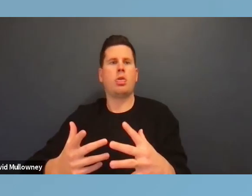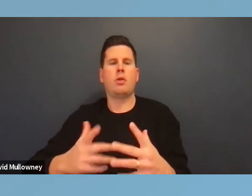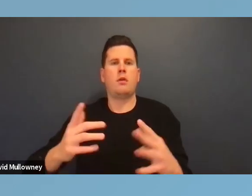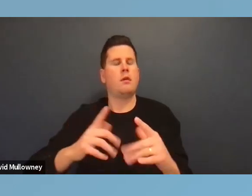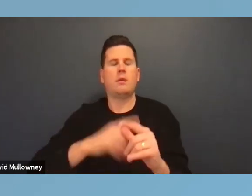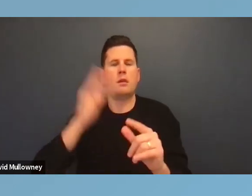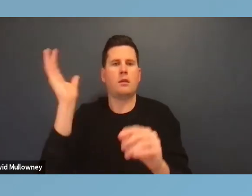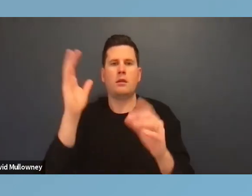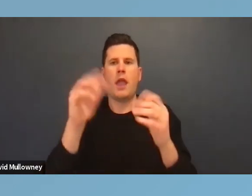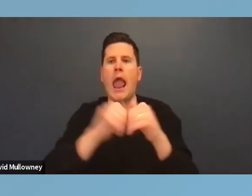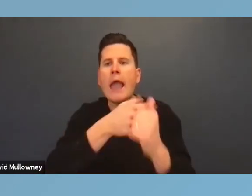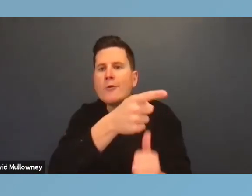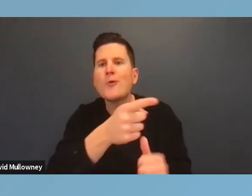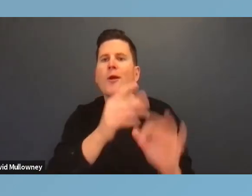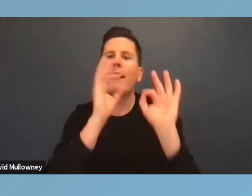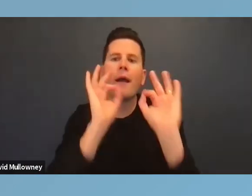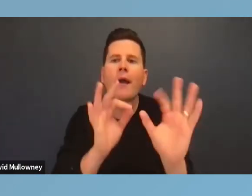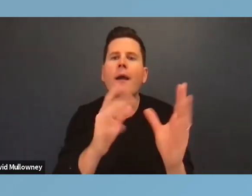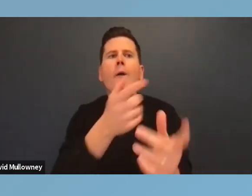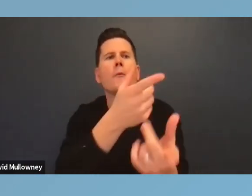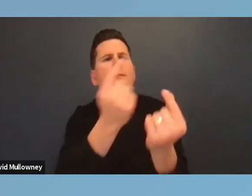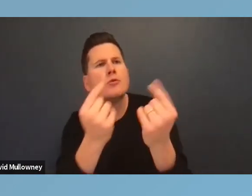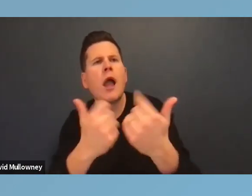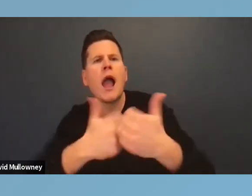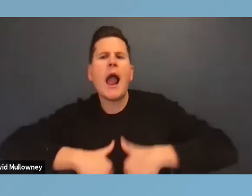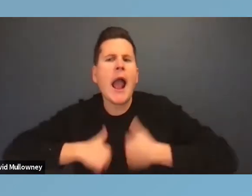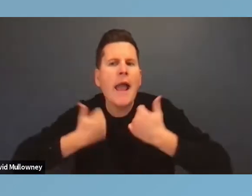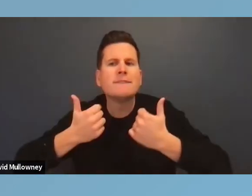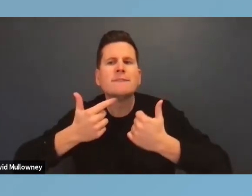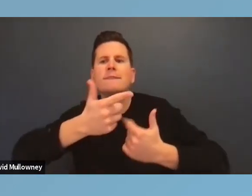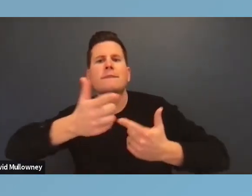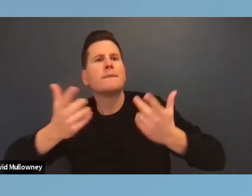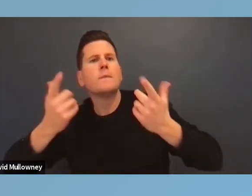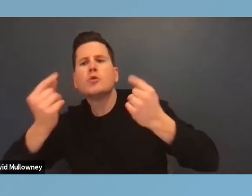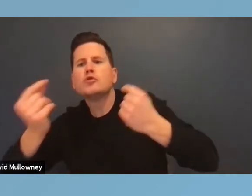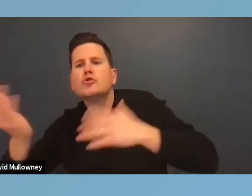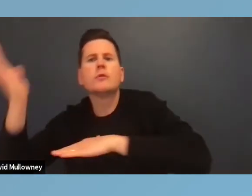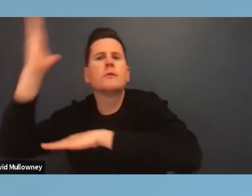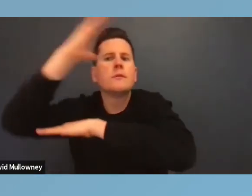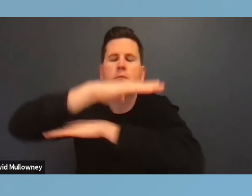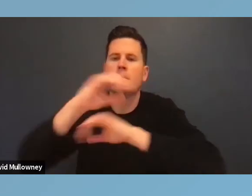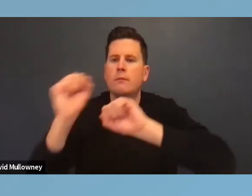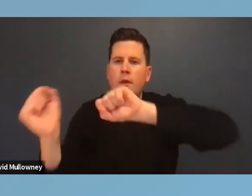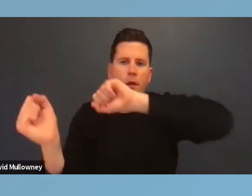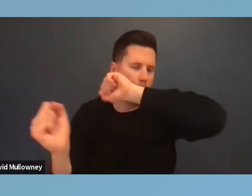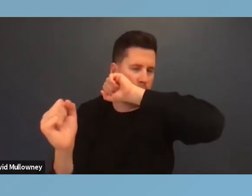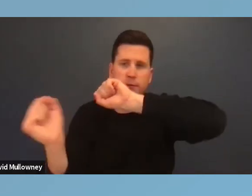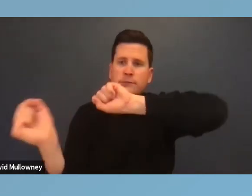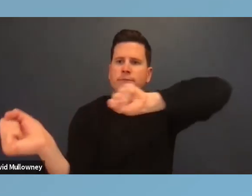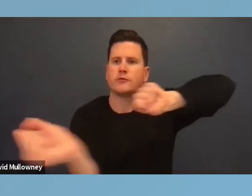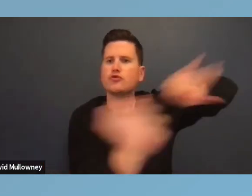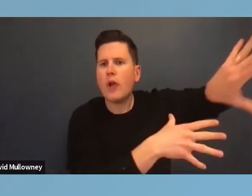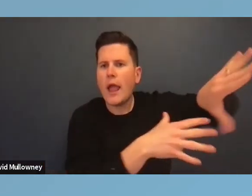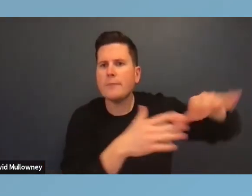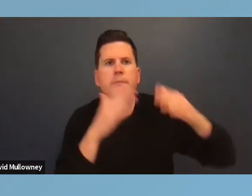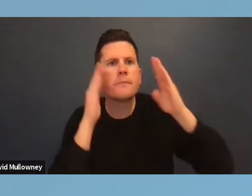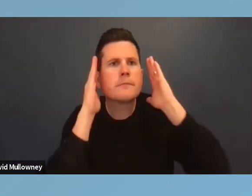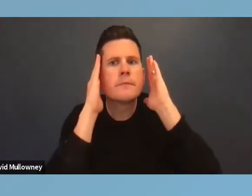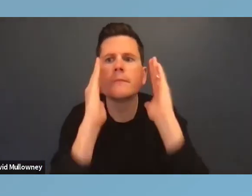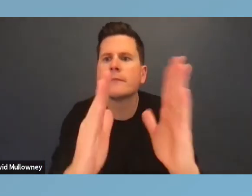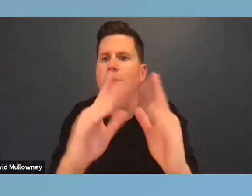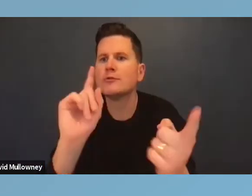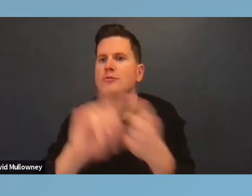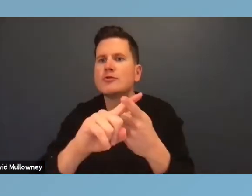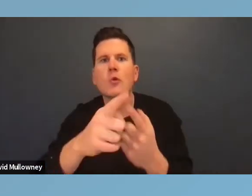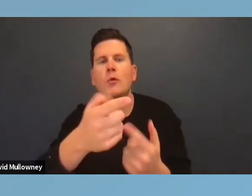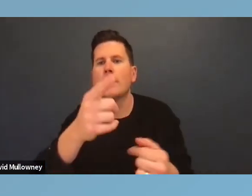But sometimes deaf people, the experience isn't good, and there's no relationship built. Doctors just drop